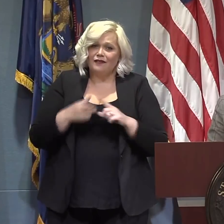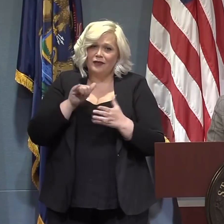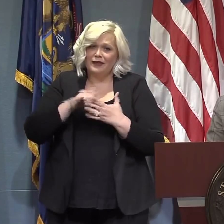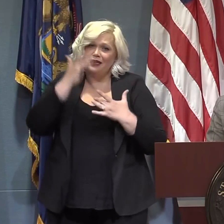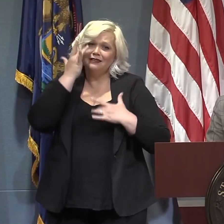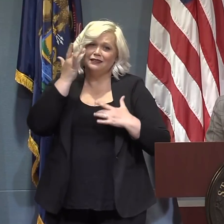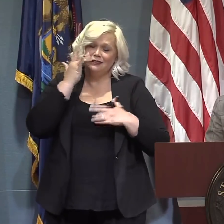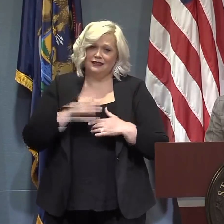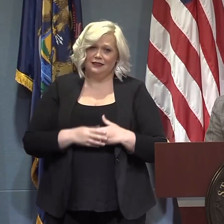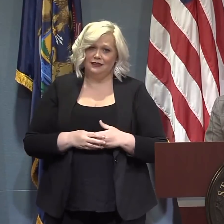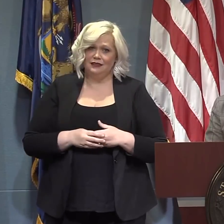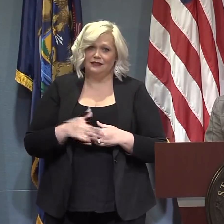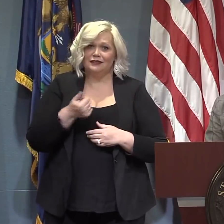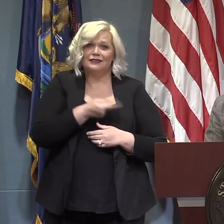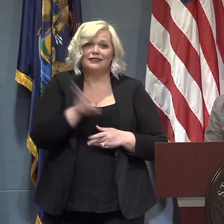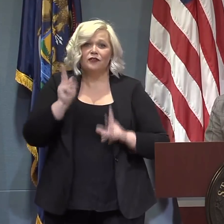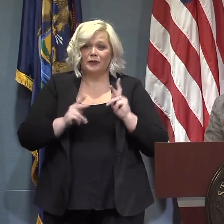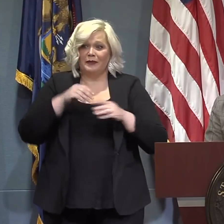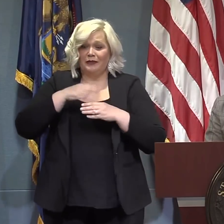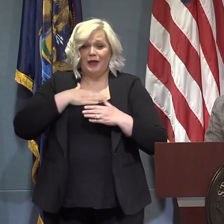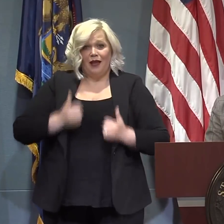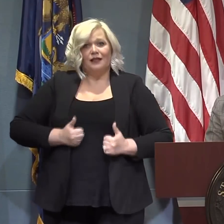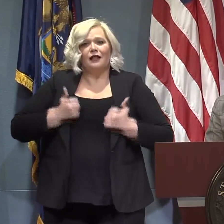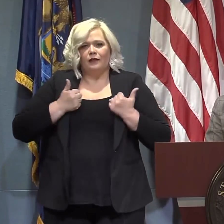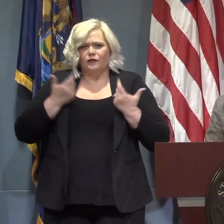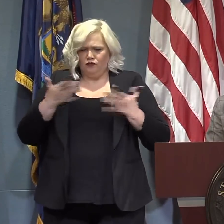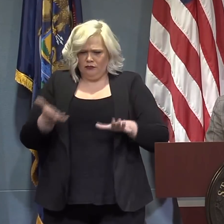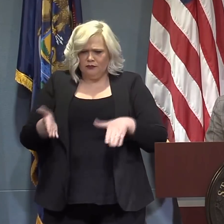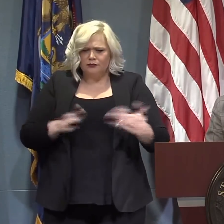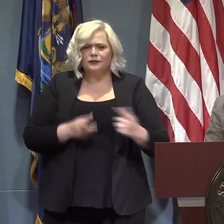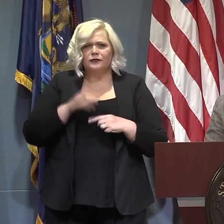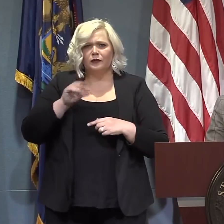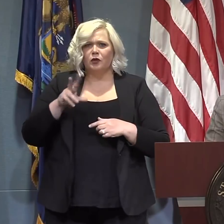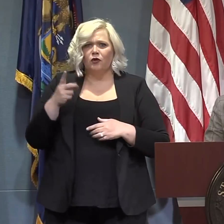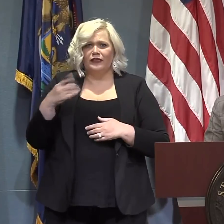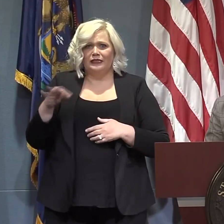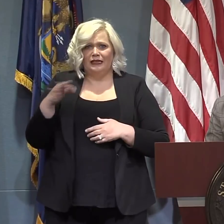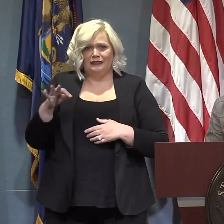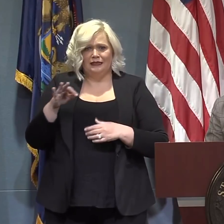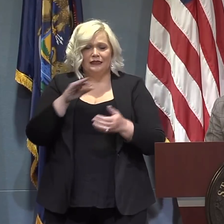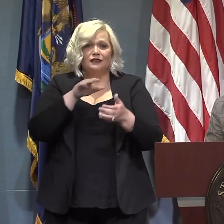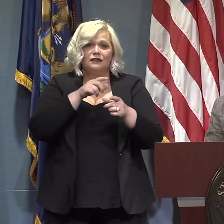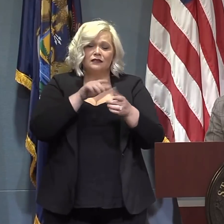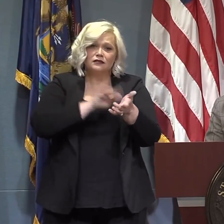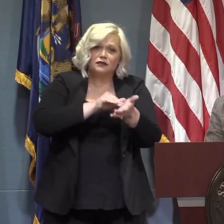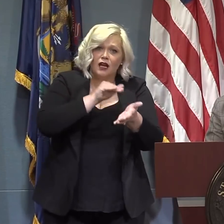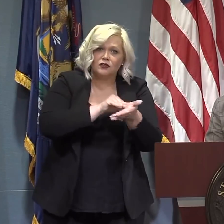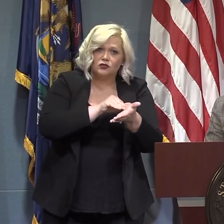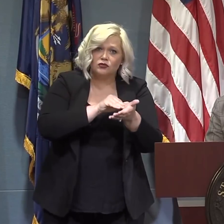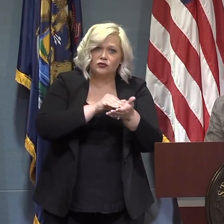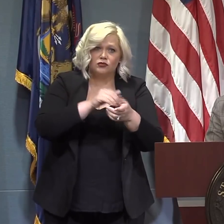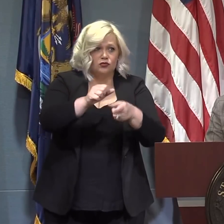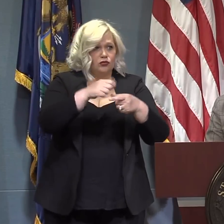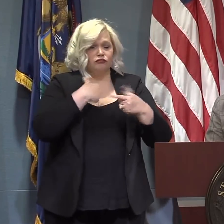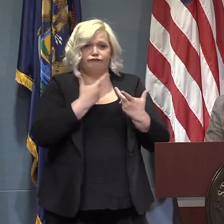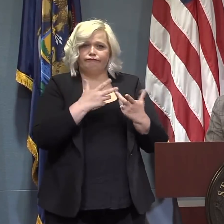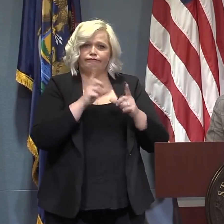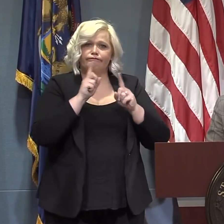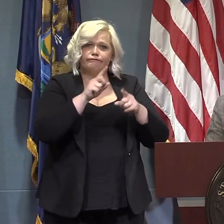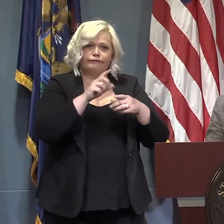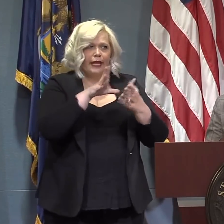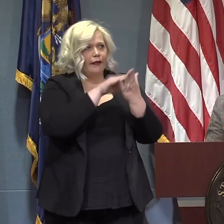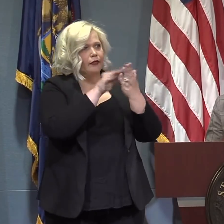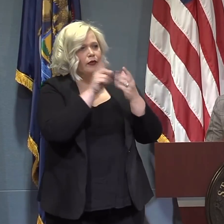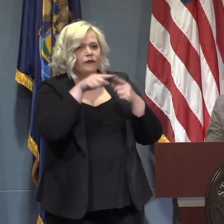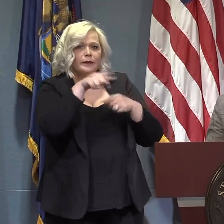played a critical role in my life have died from this disease. Medical professionals who helped to train me, people